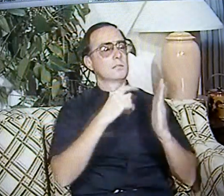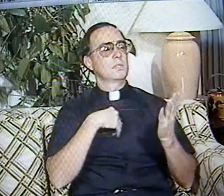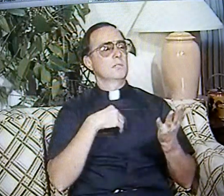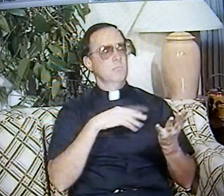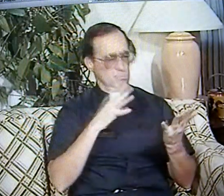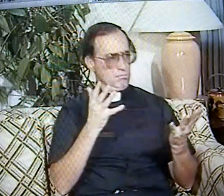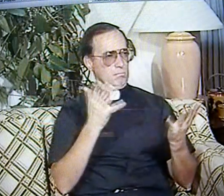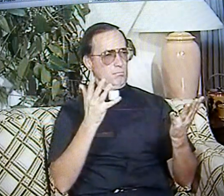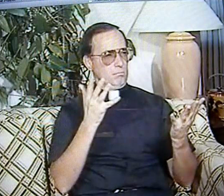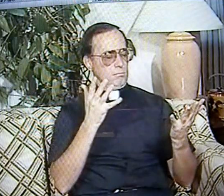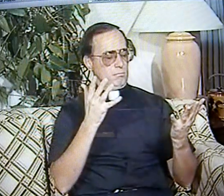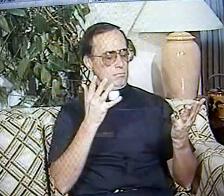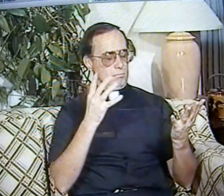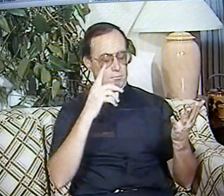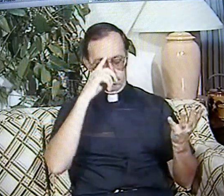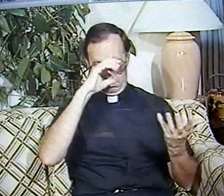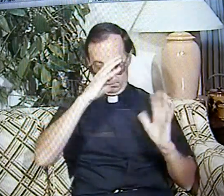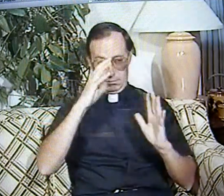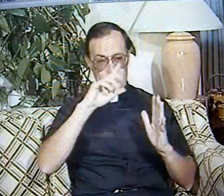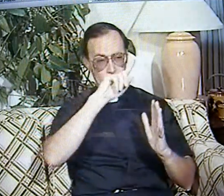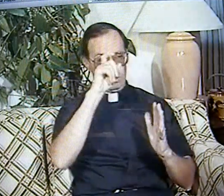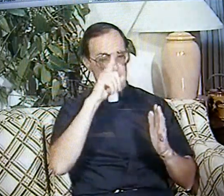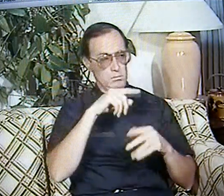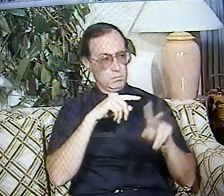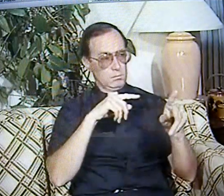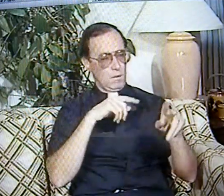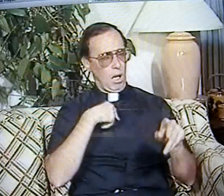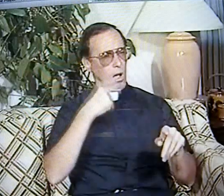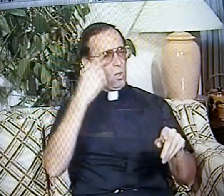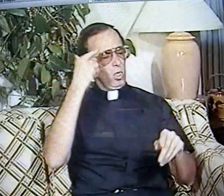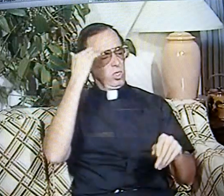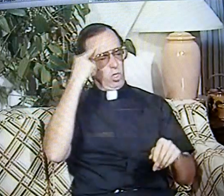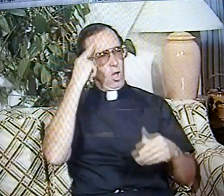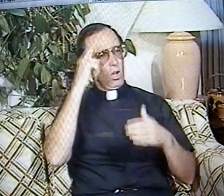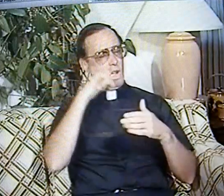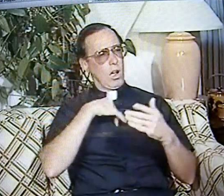He asked me one question, which really threw me off.